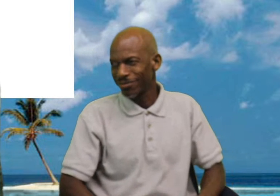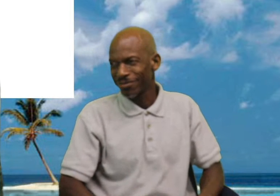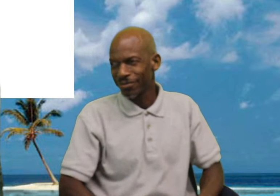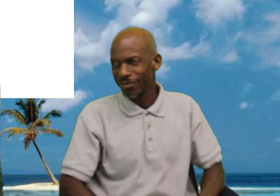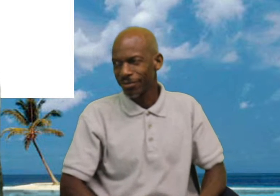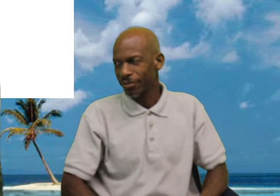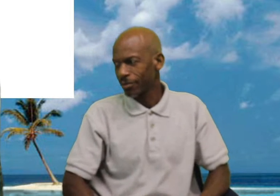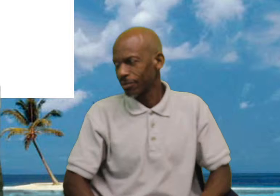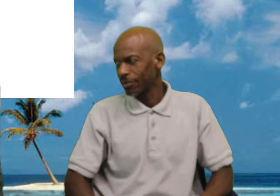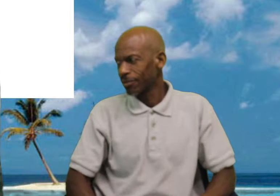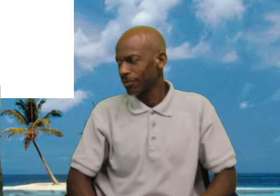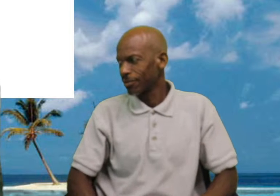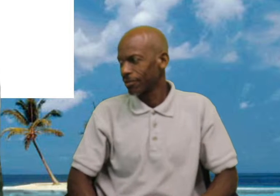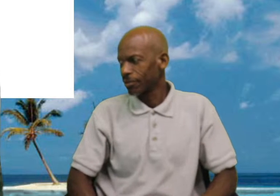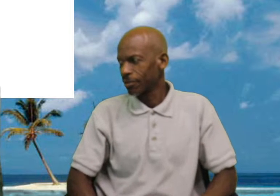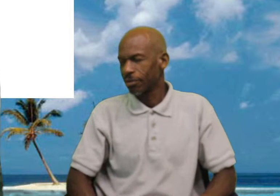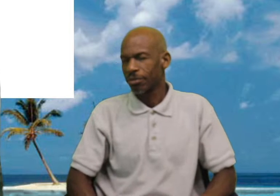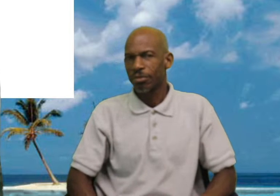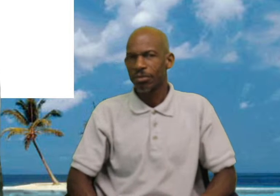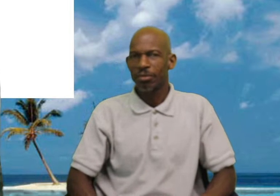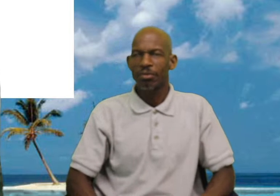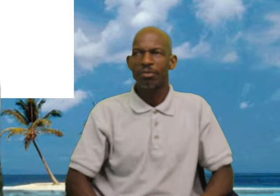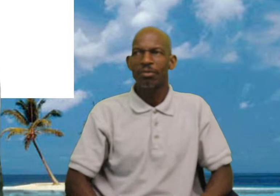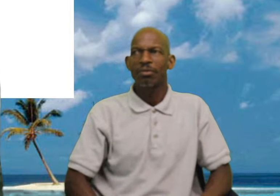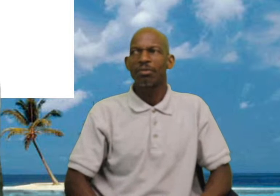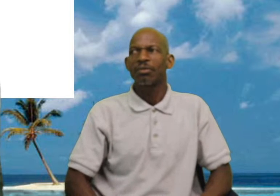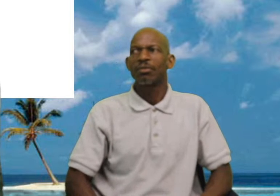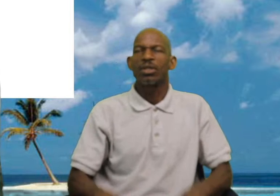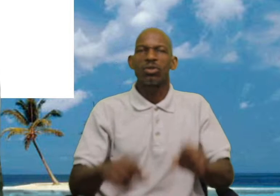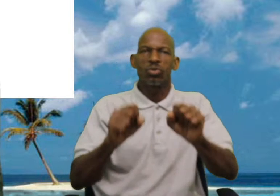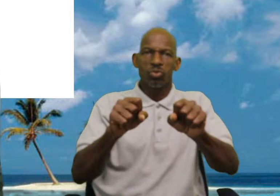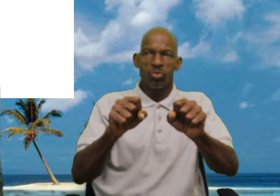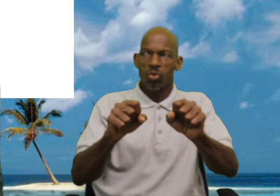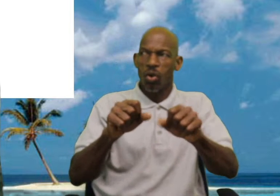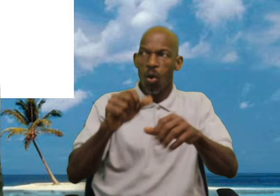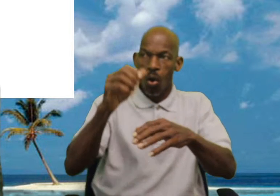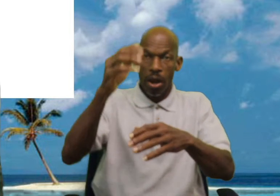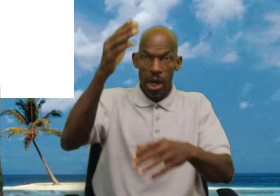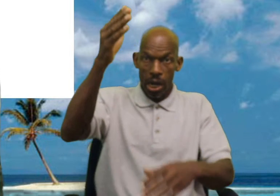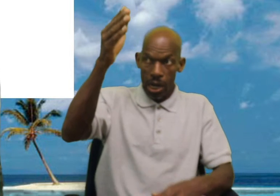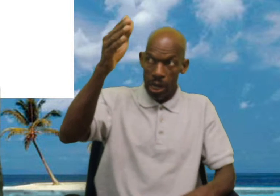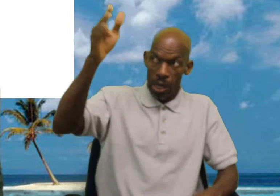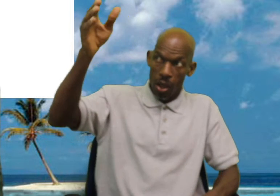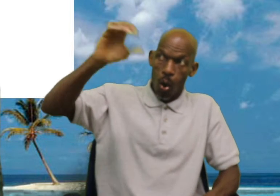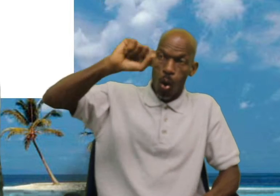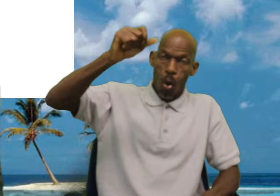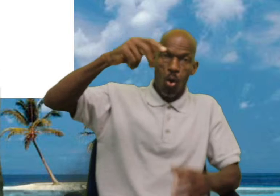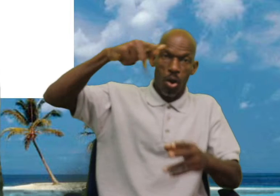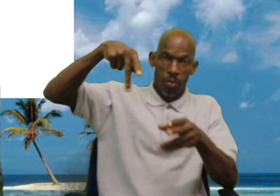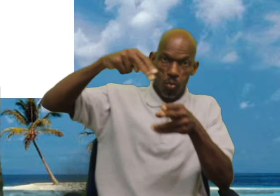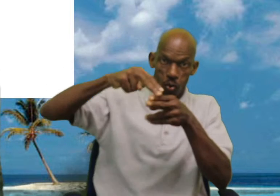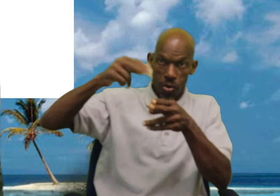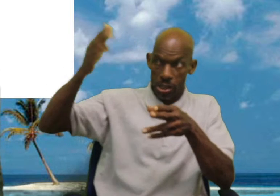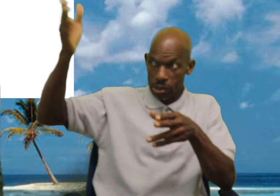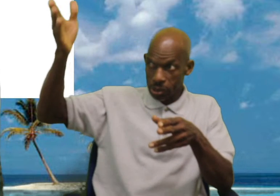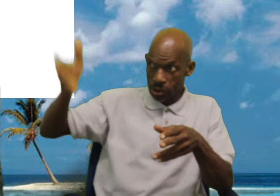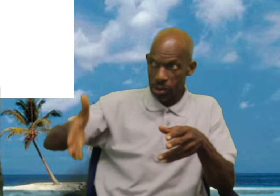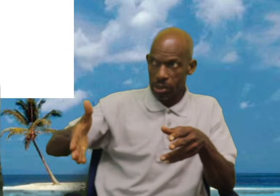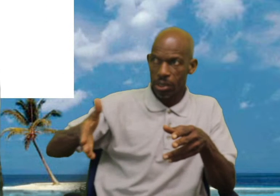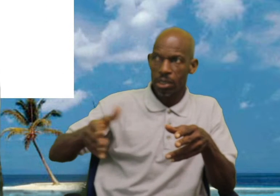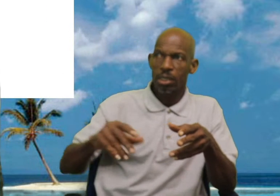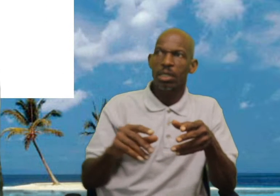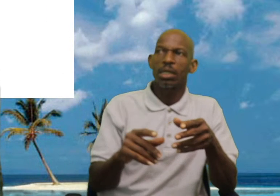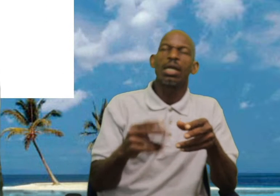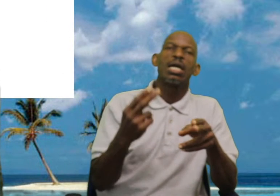Okay. So these are subject pronouns. It, he, she, those are subject